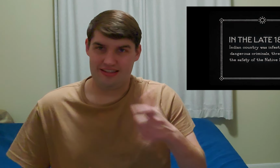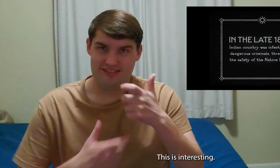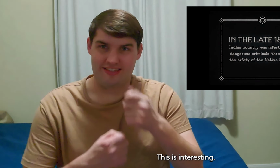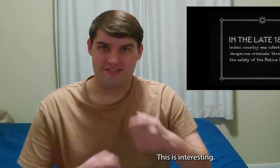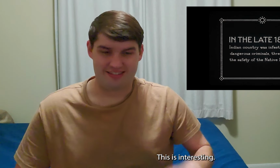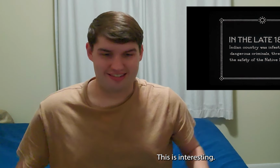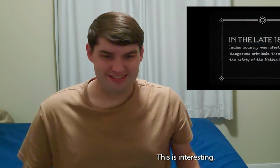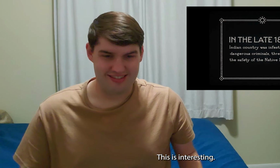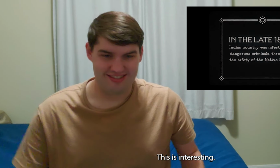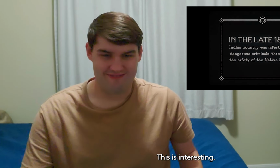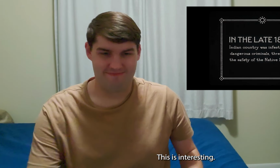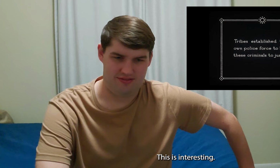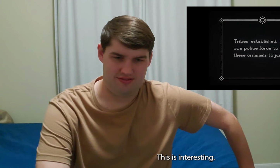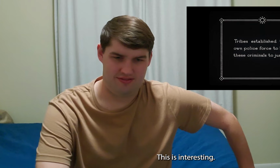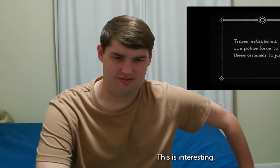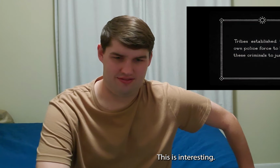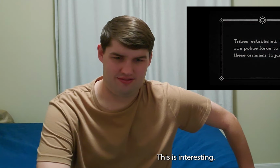This is interesting.